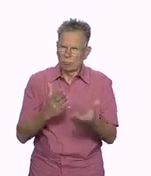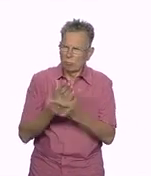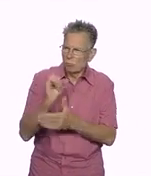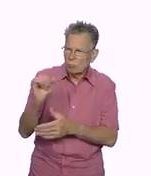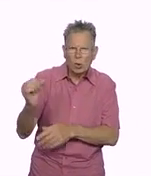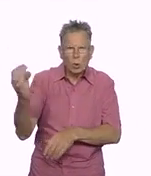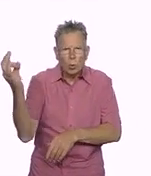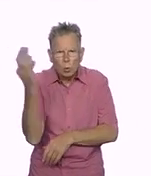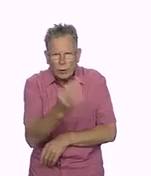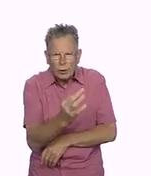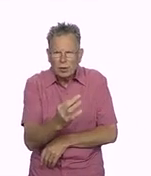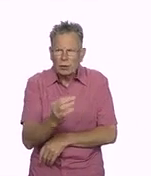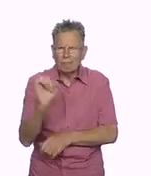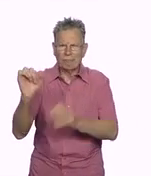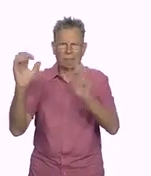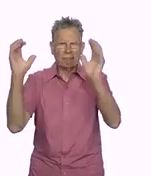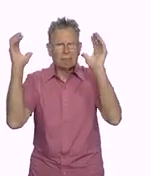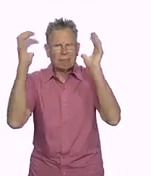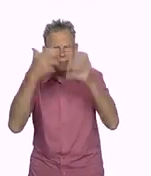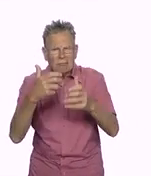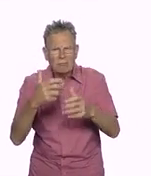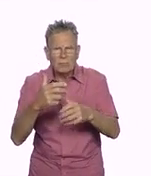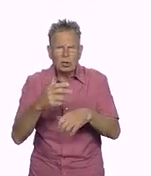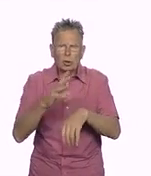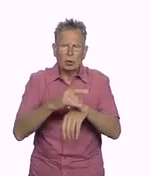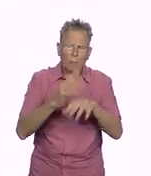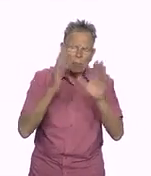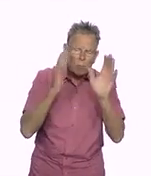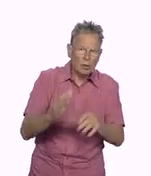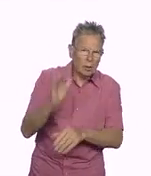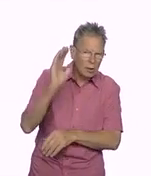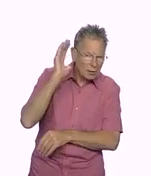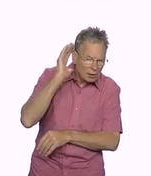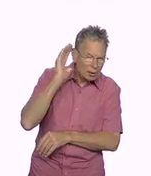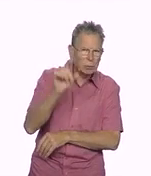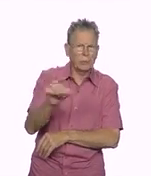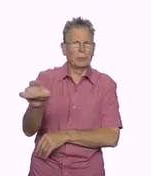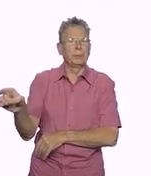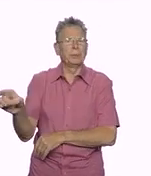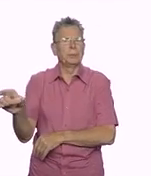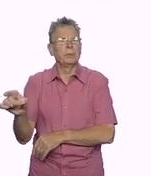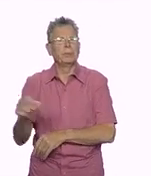Doctors must listen to you and respond to your questions and concerns.